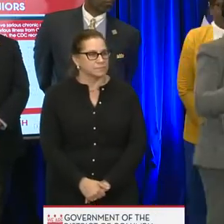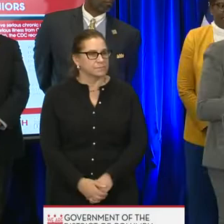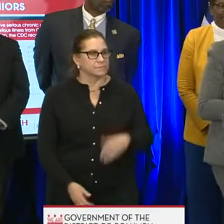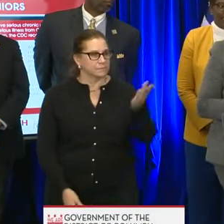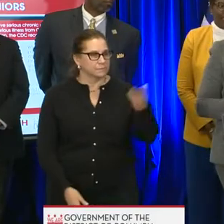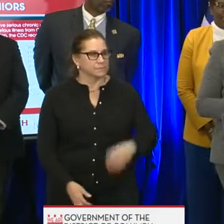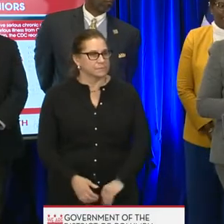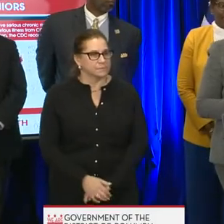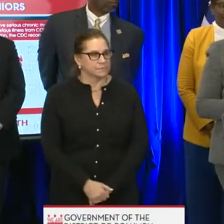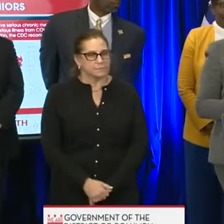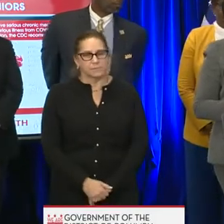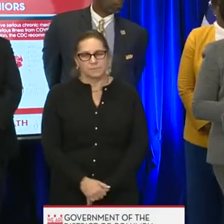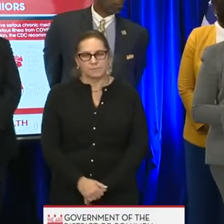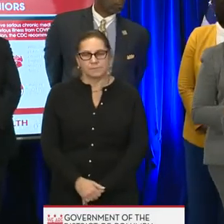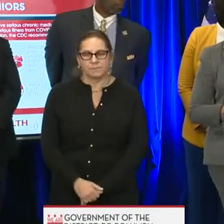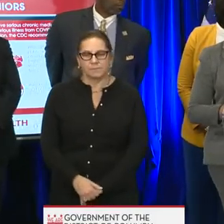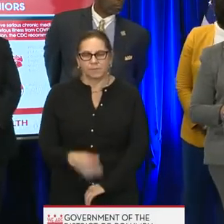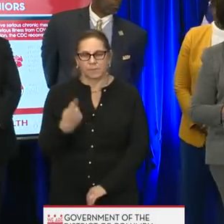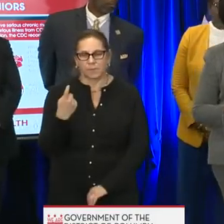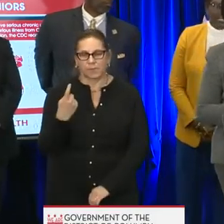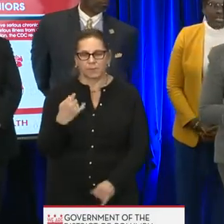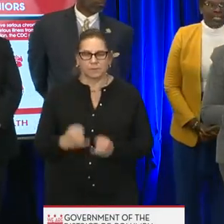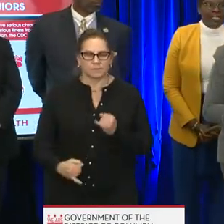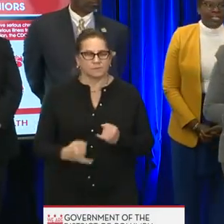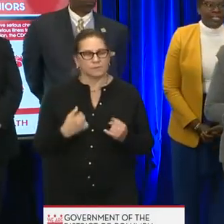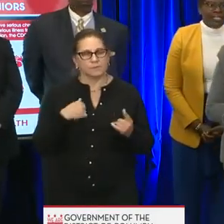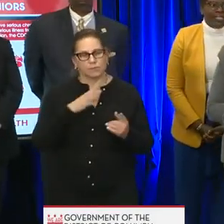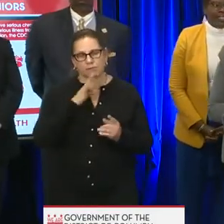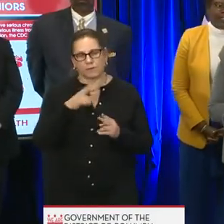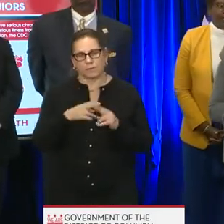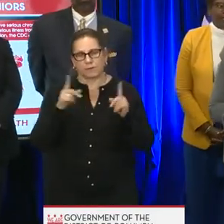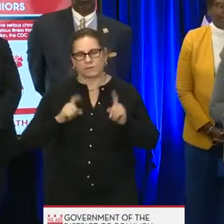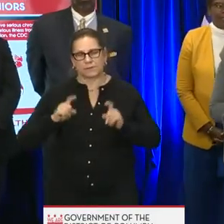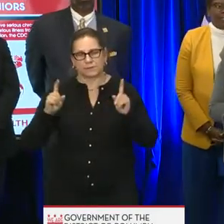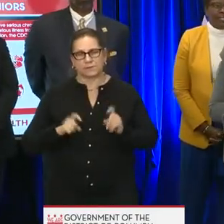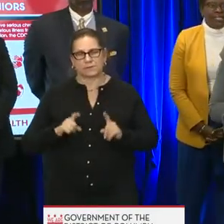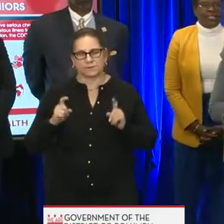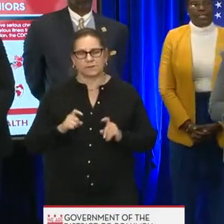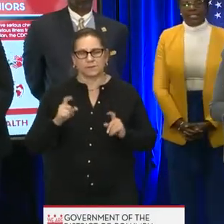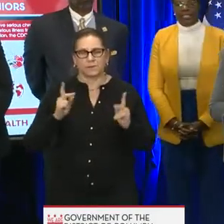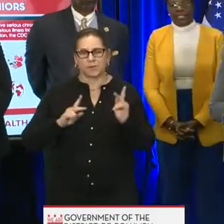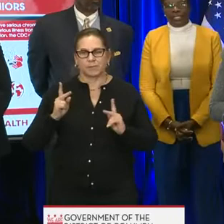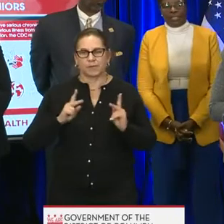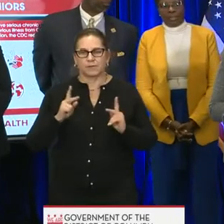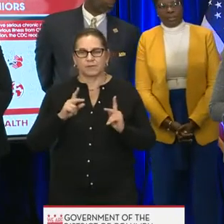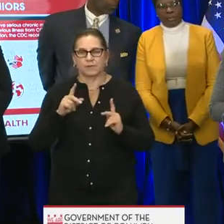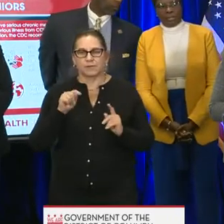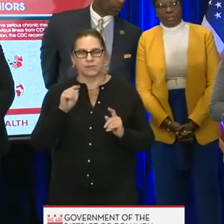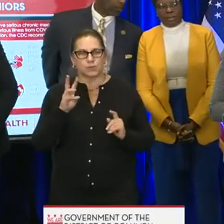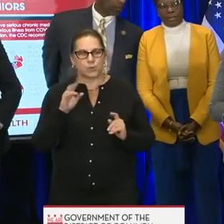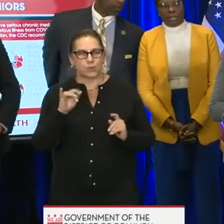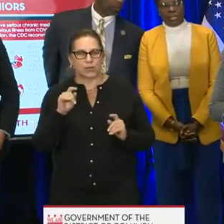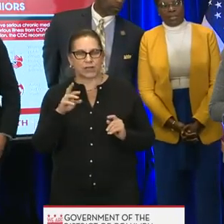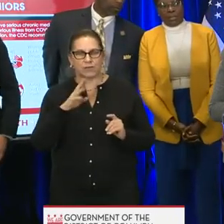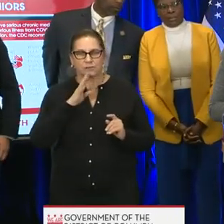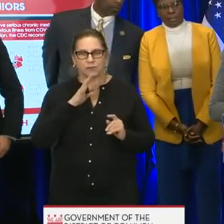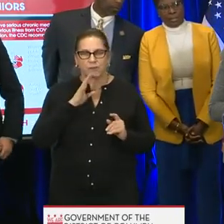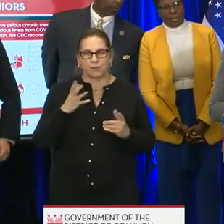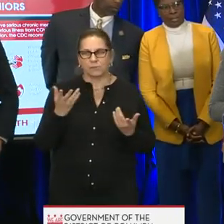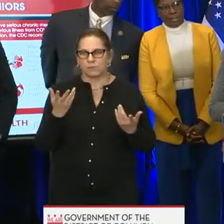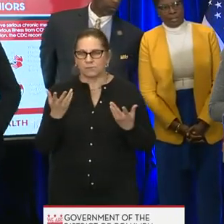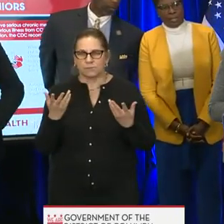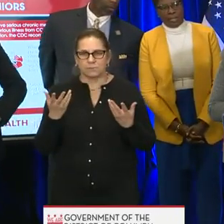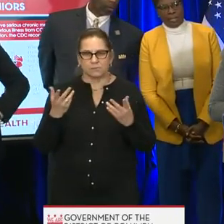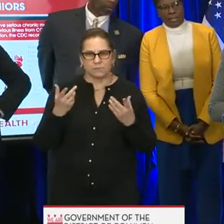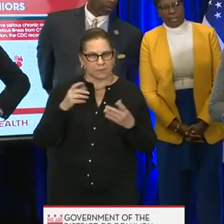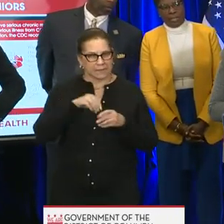Yes. Another question on testing. Right, you're seeing folks take to Twitter and also take to the media about like long wait times